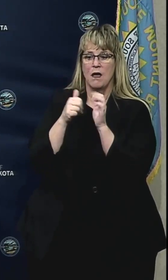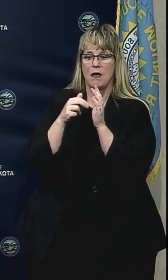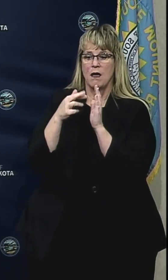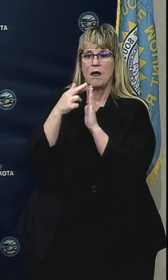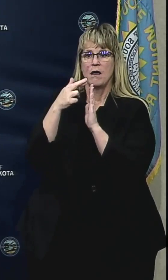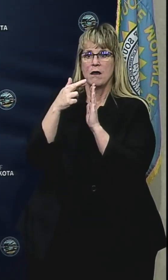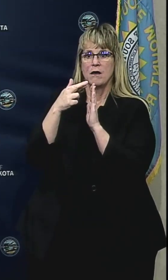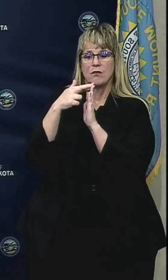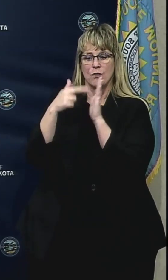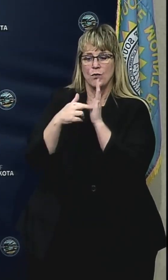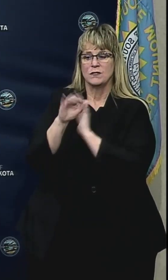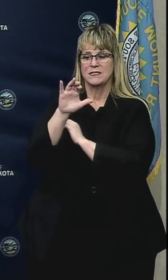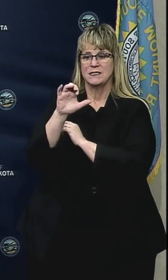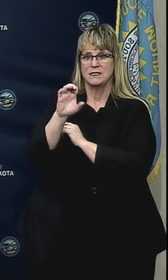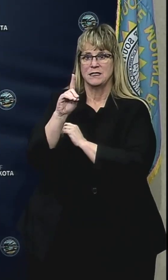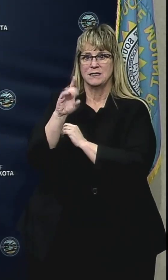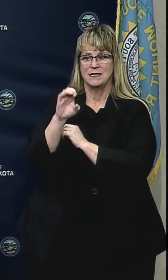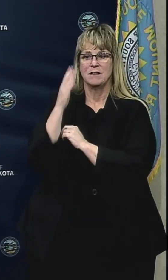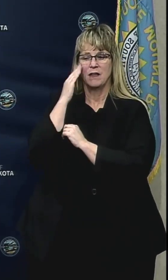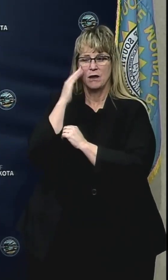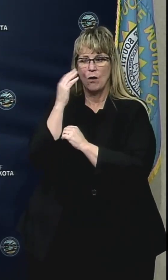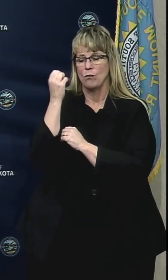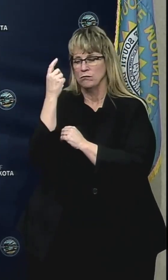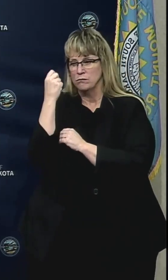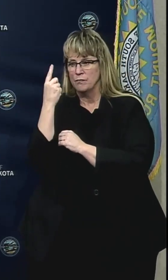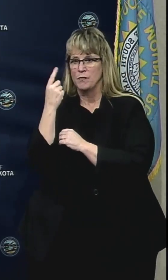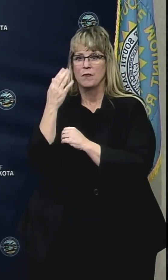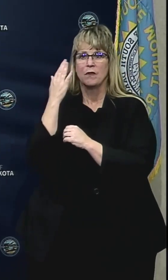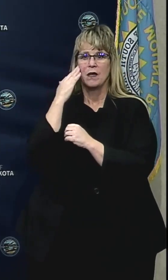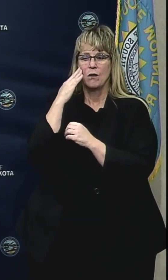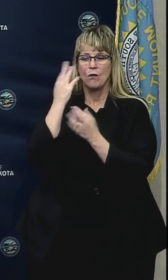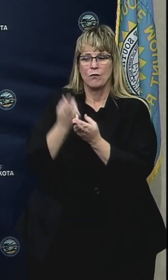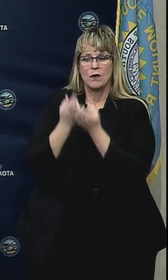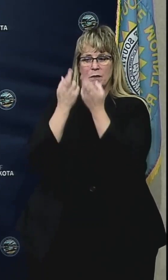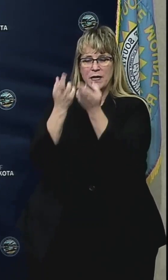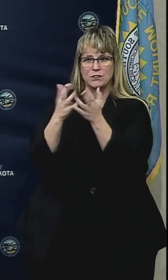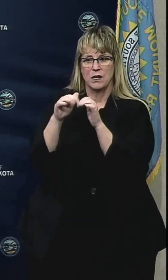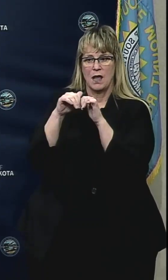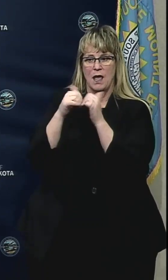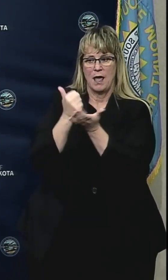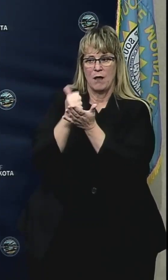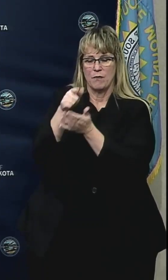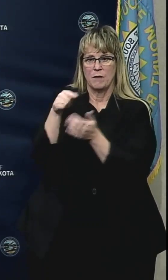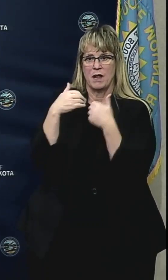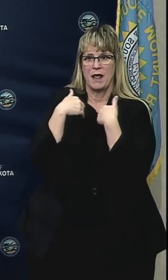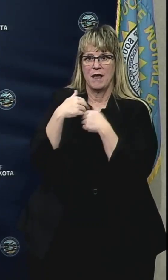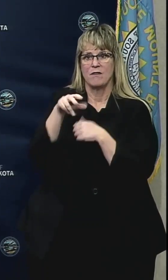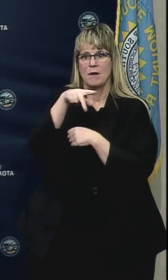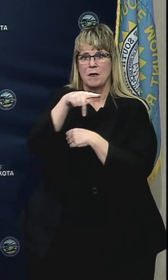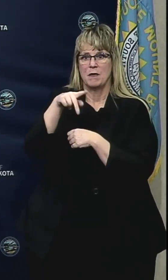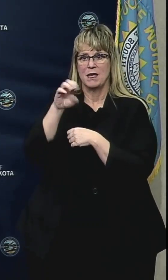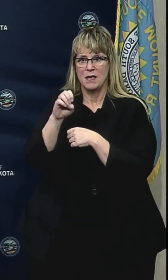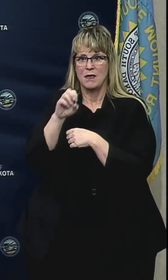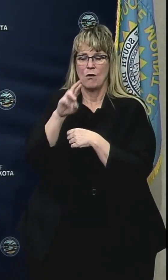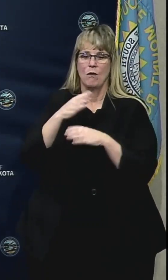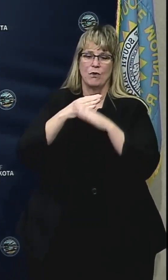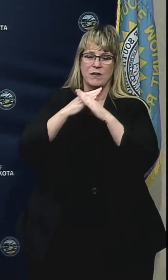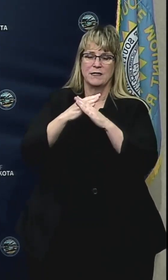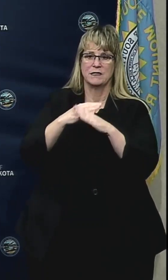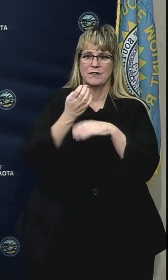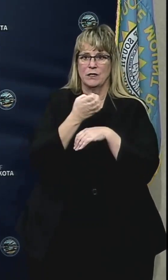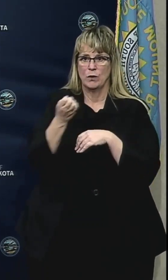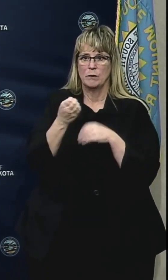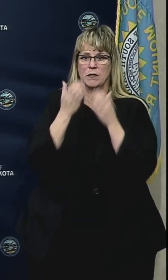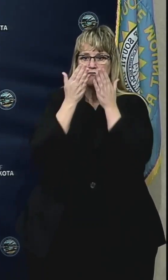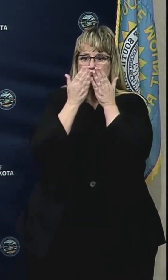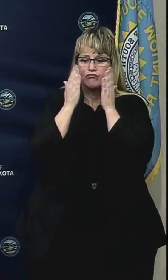CDC guidelines, that they know what they are, they know what the current recommendations are, and help them get the PPE or the protective equipment that they